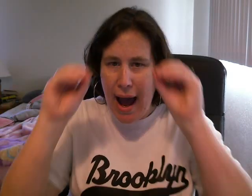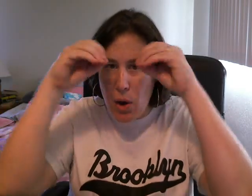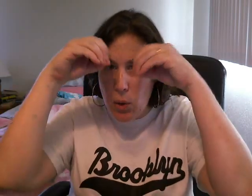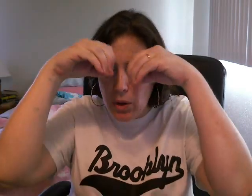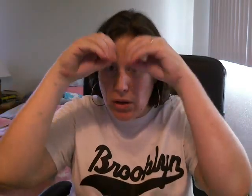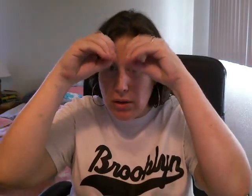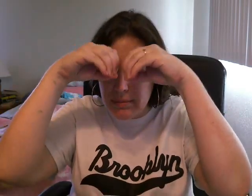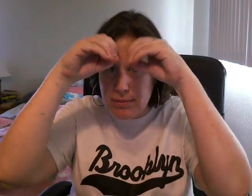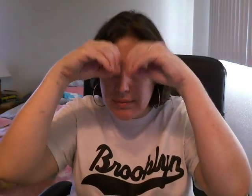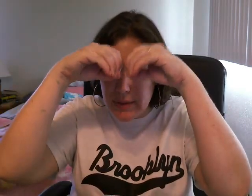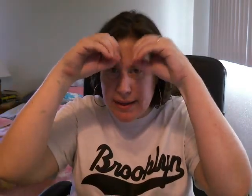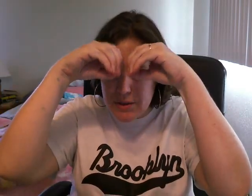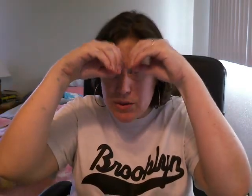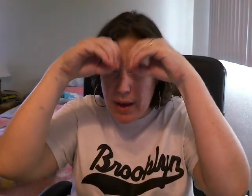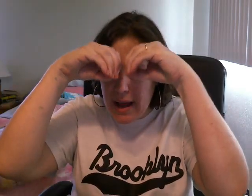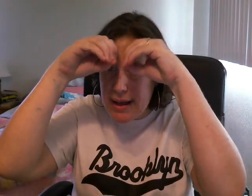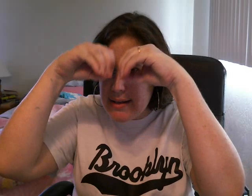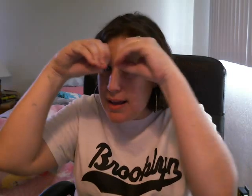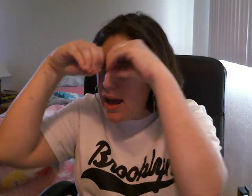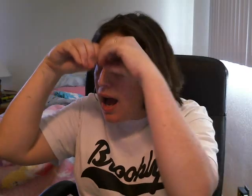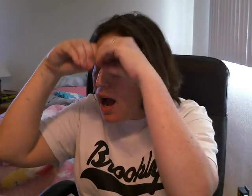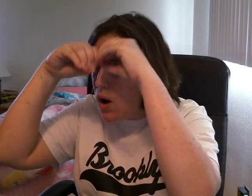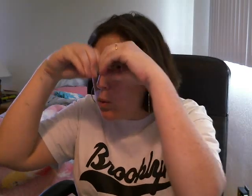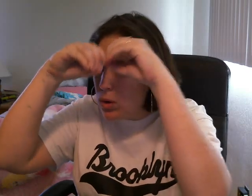Owl. Like the two I's. Owl.